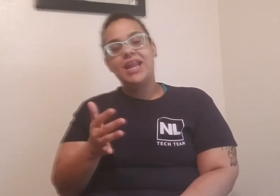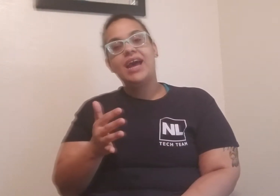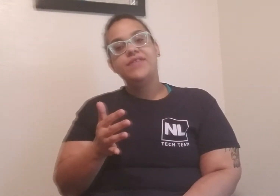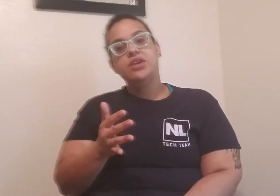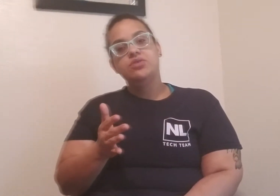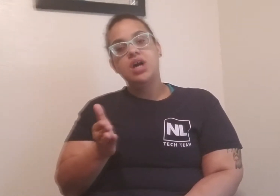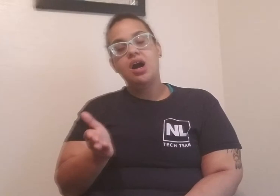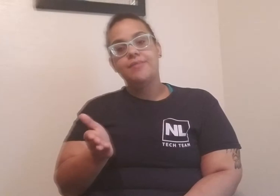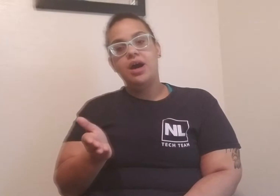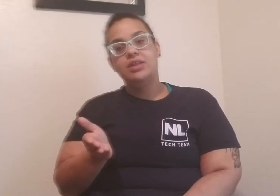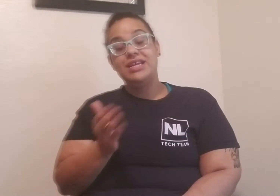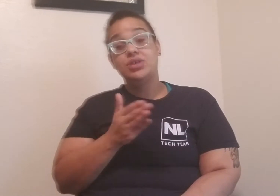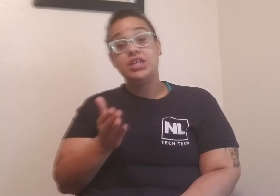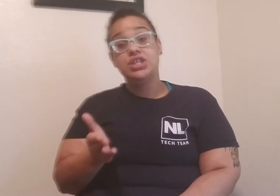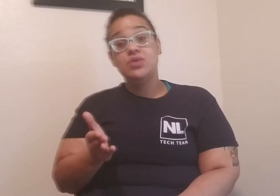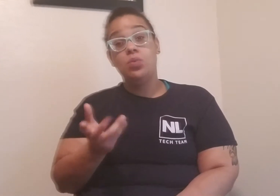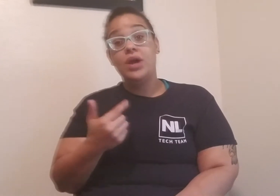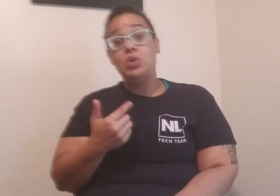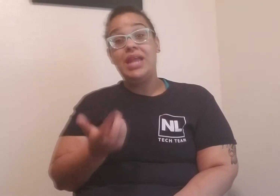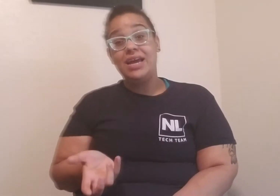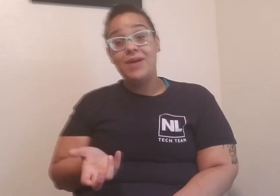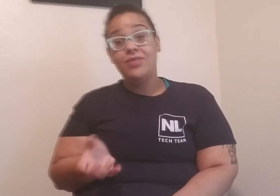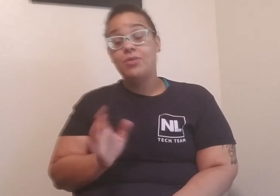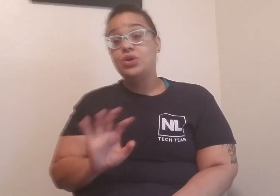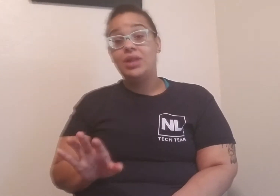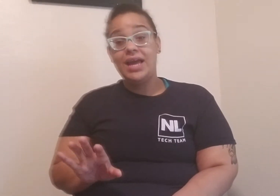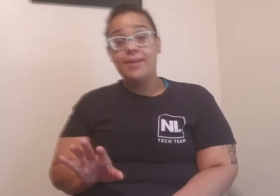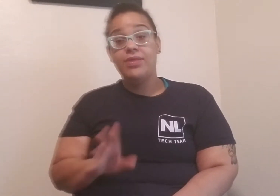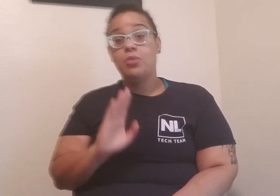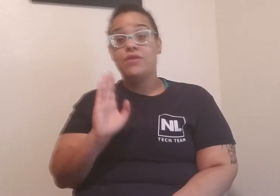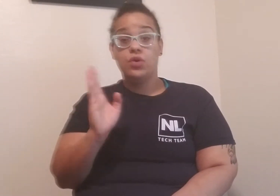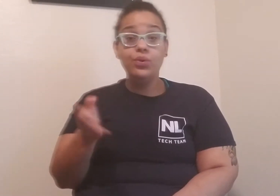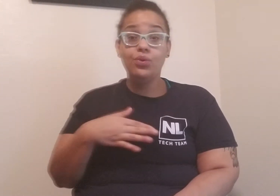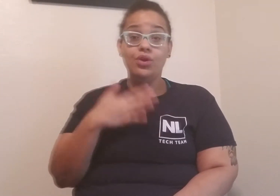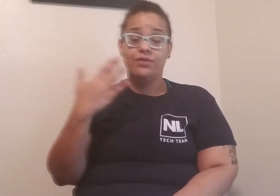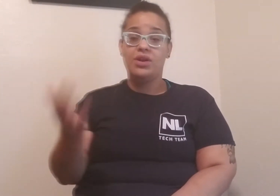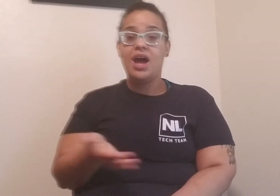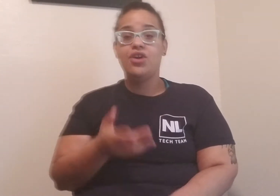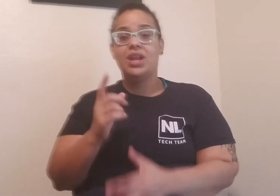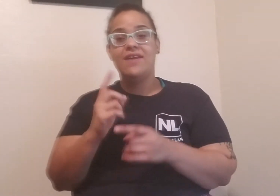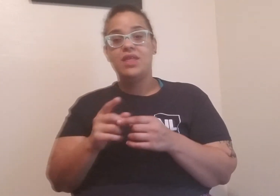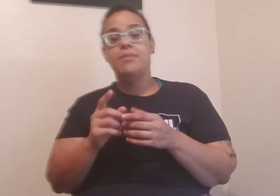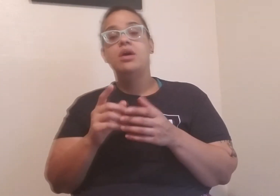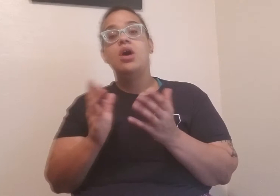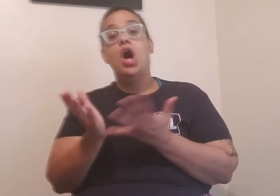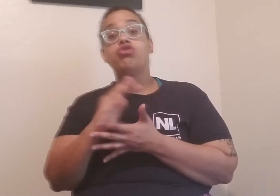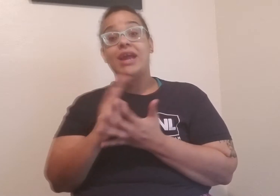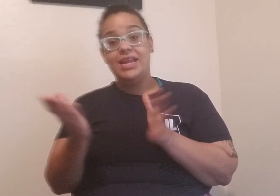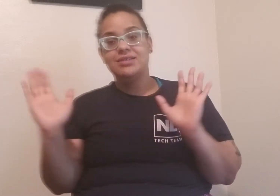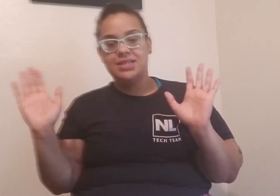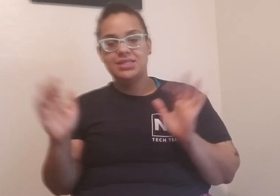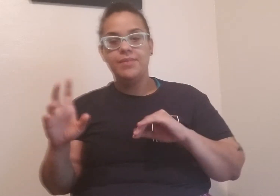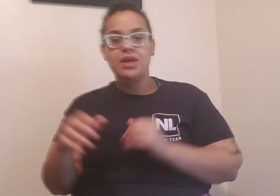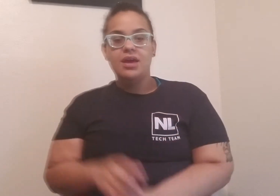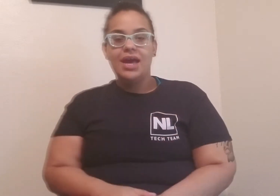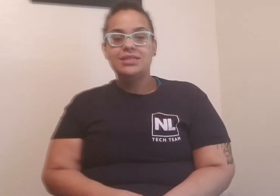have you talk about things you like to do and what you like about them or don't like about them, or if they're cool or if they're not. You're going to give them a rating system. And